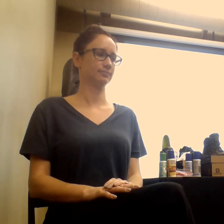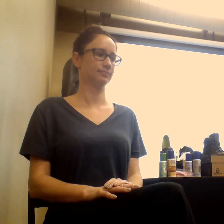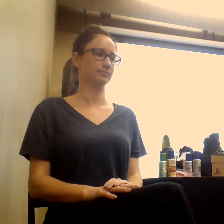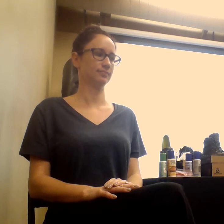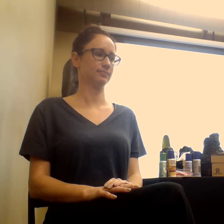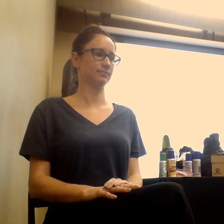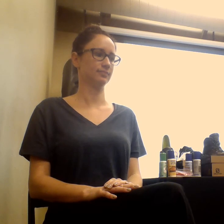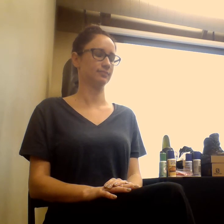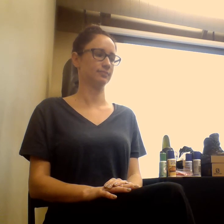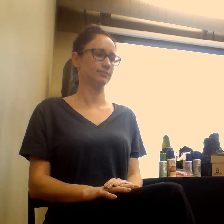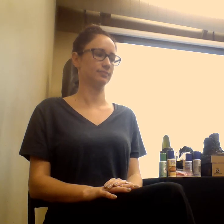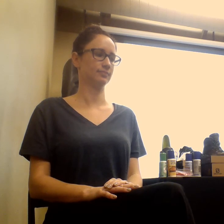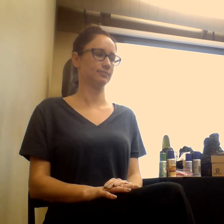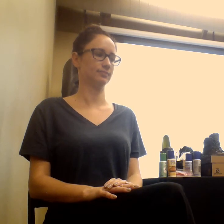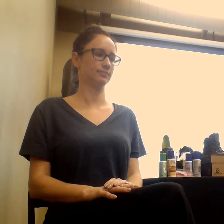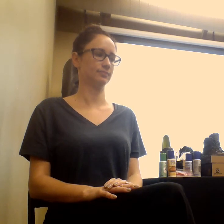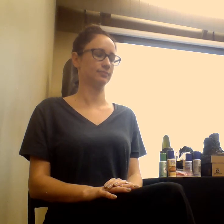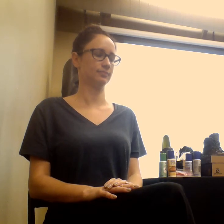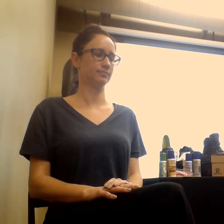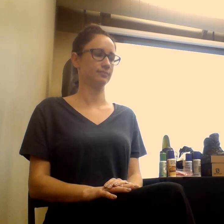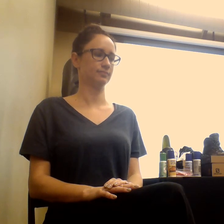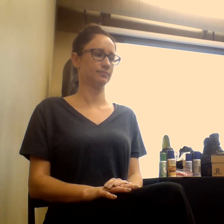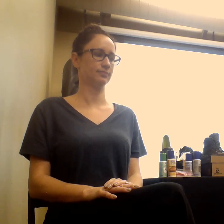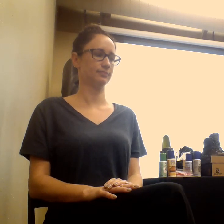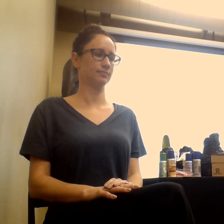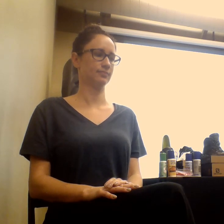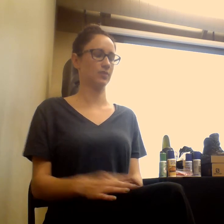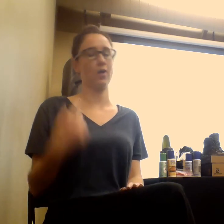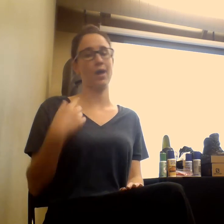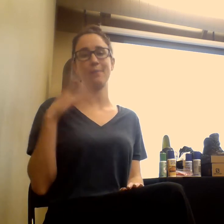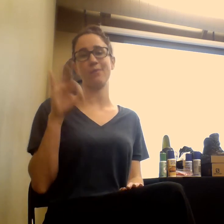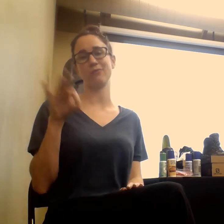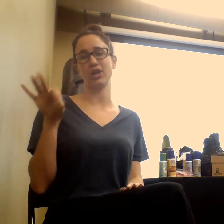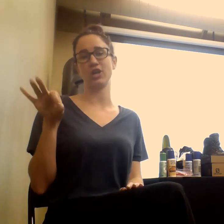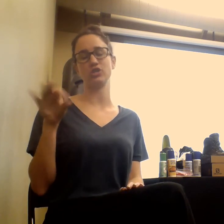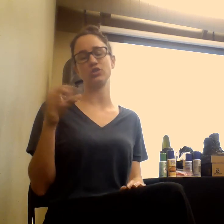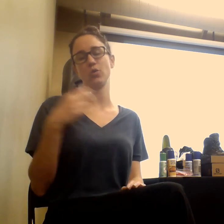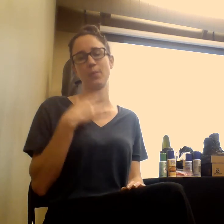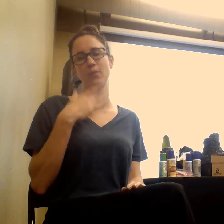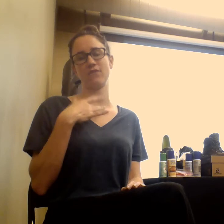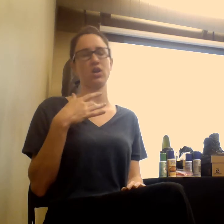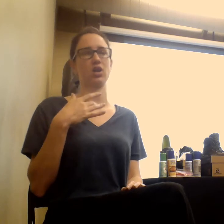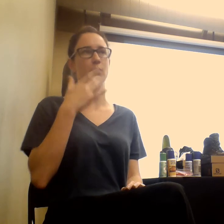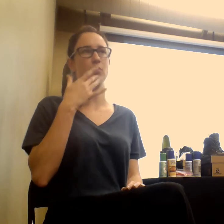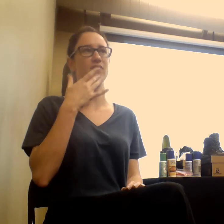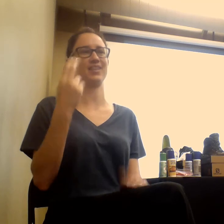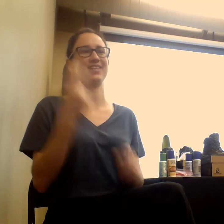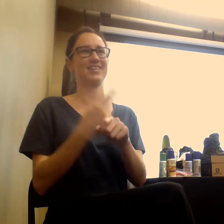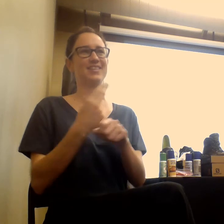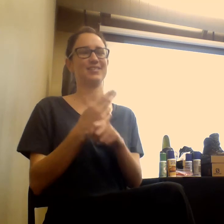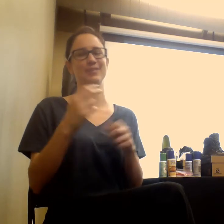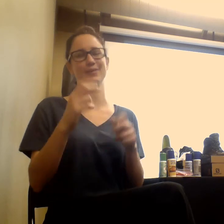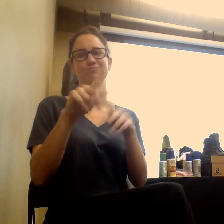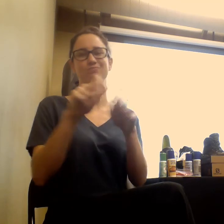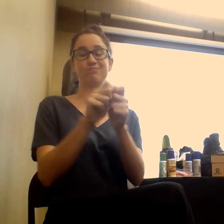And I'm old school, so I always tie off. All right, over here, what's